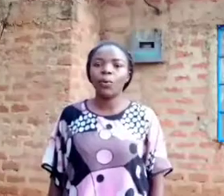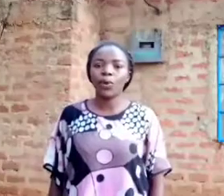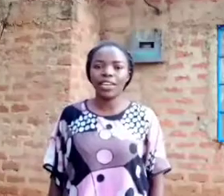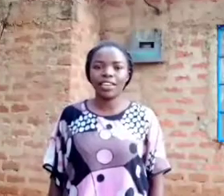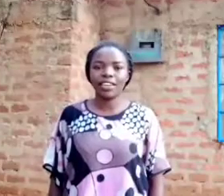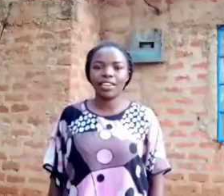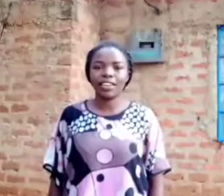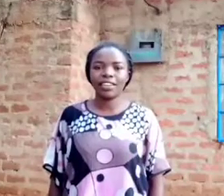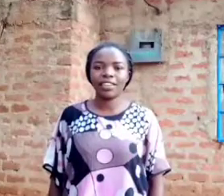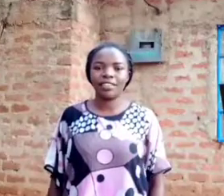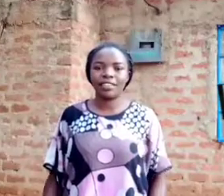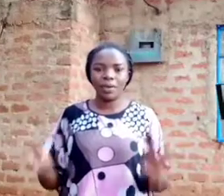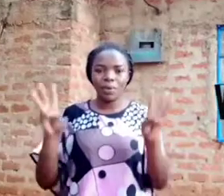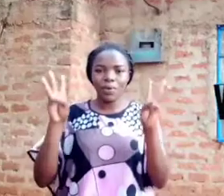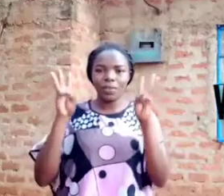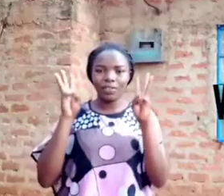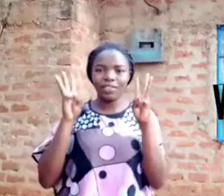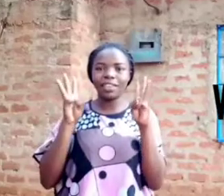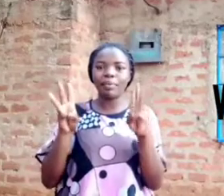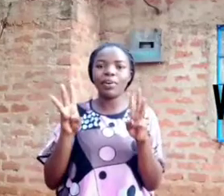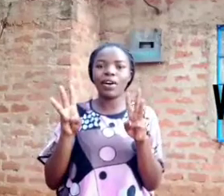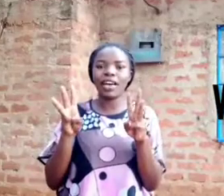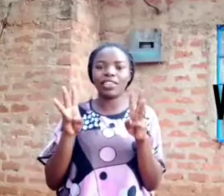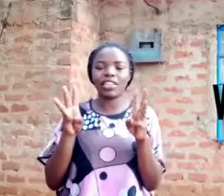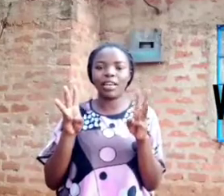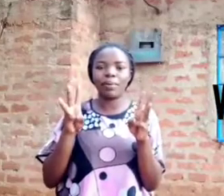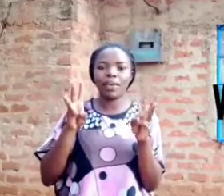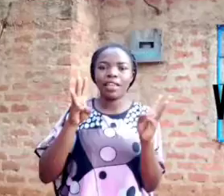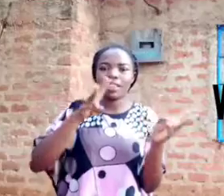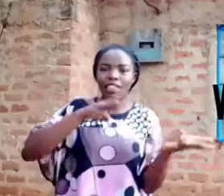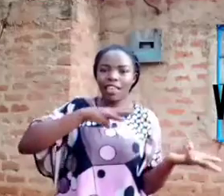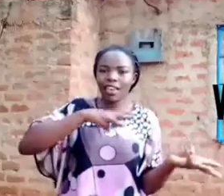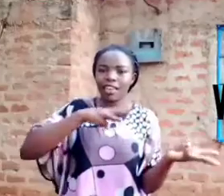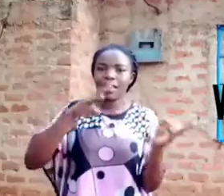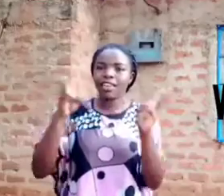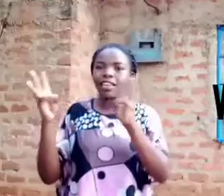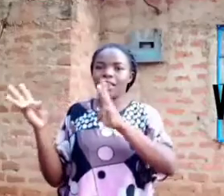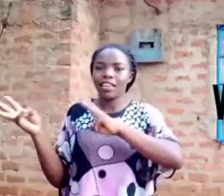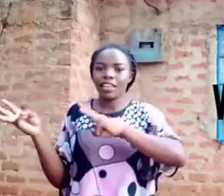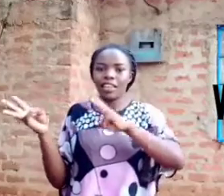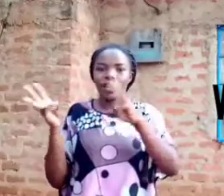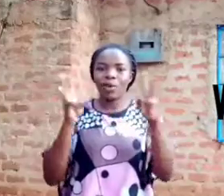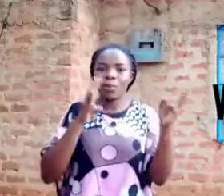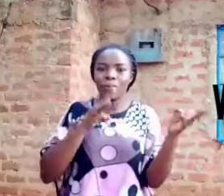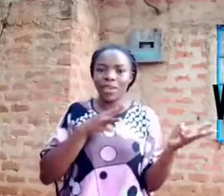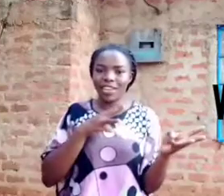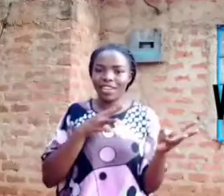Wind. We use W hand shape, then wind.